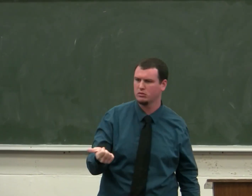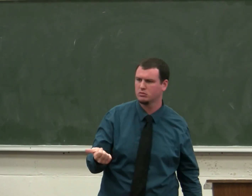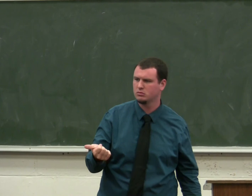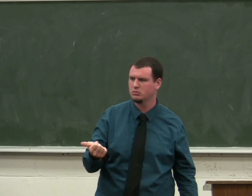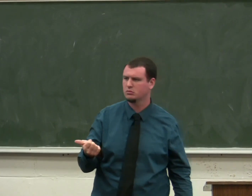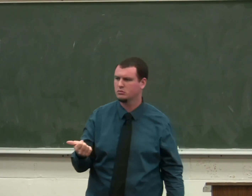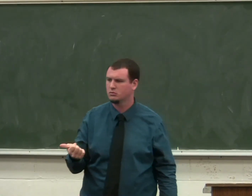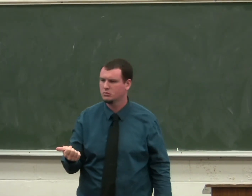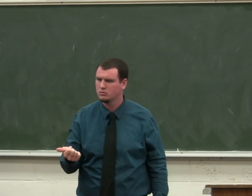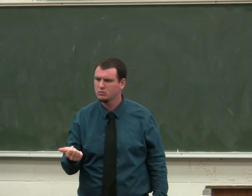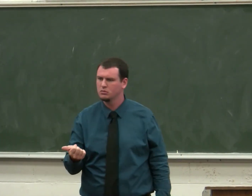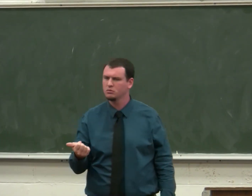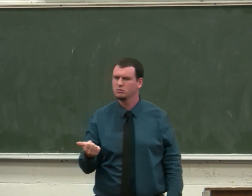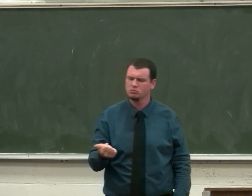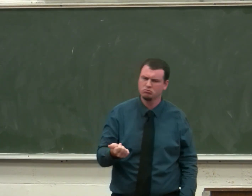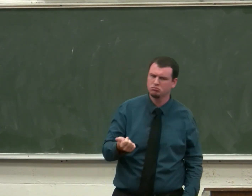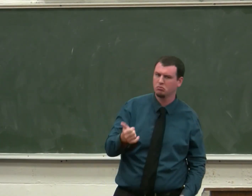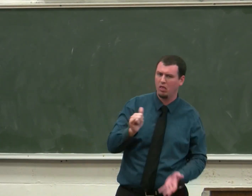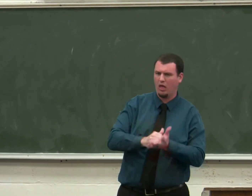Something that we say that we shouldn't have said.